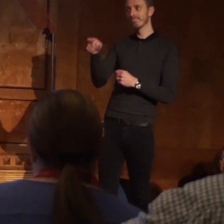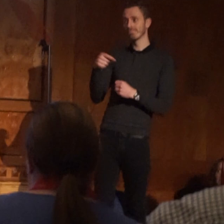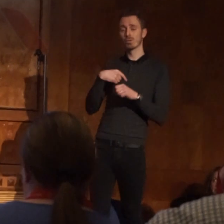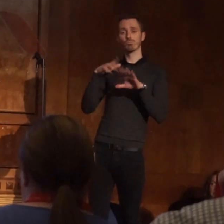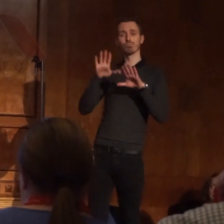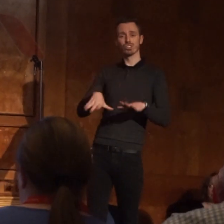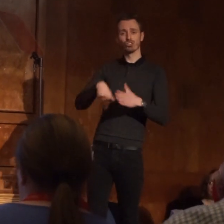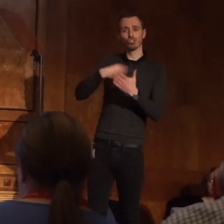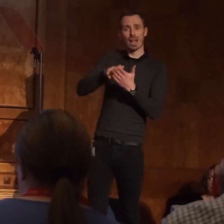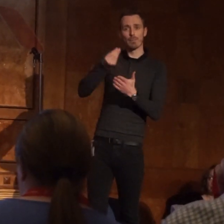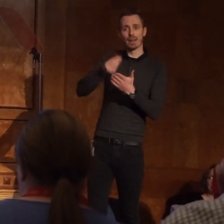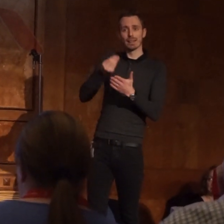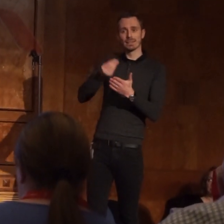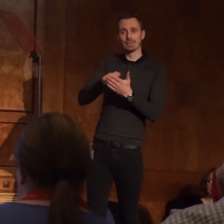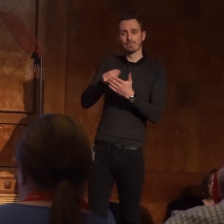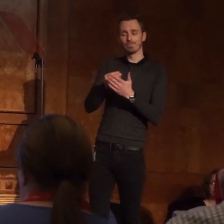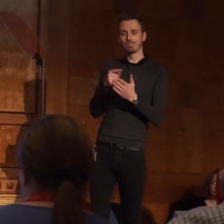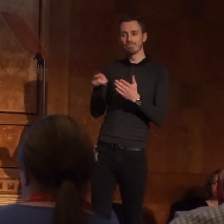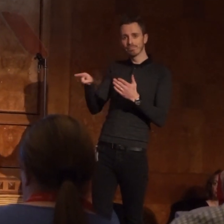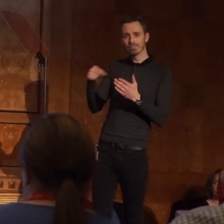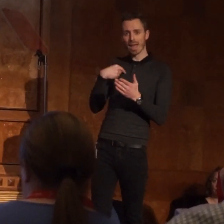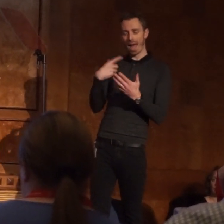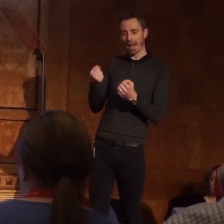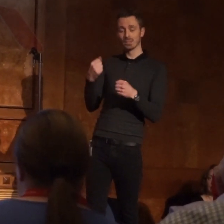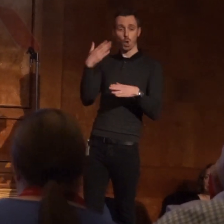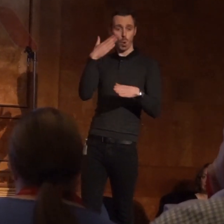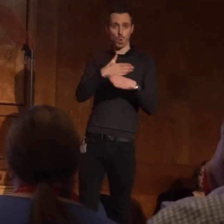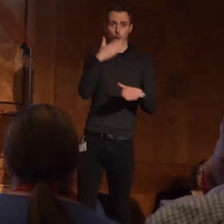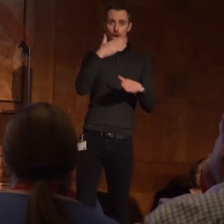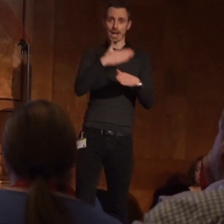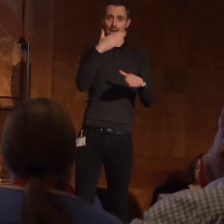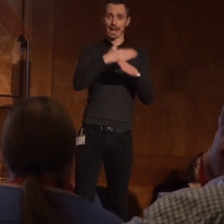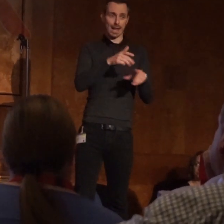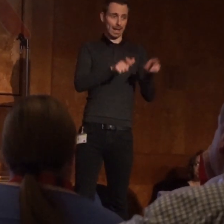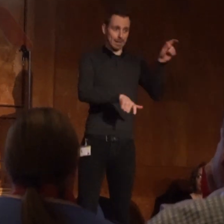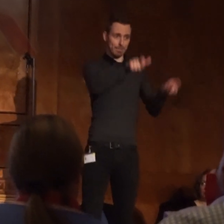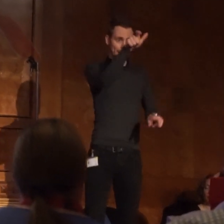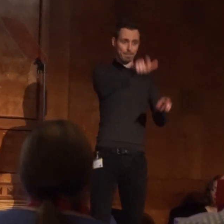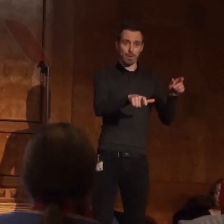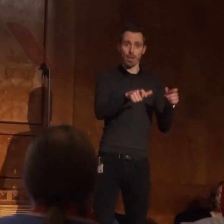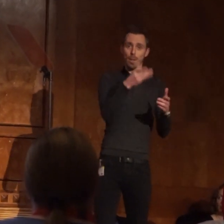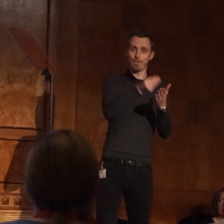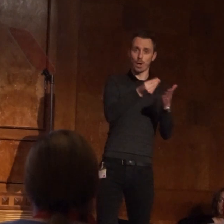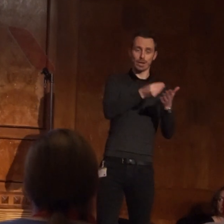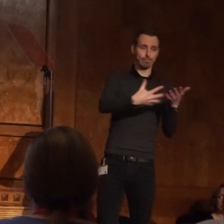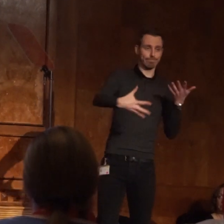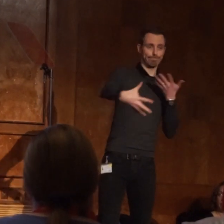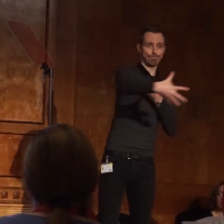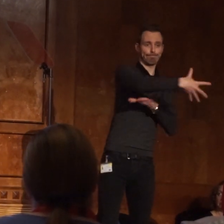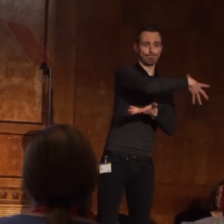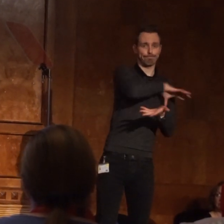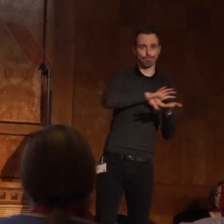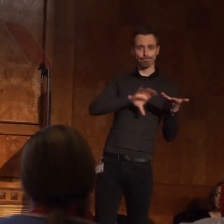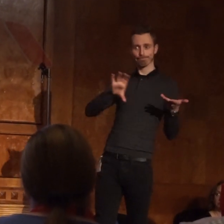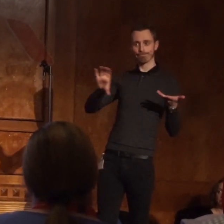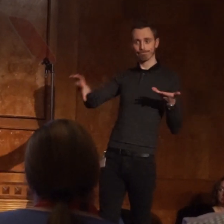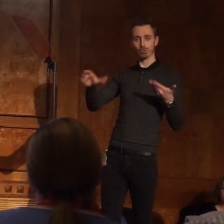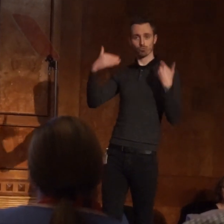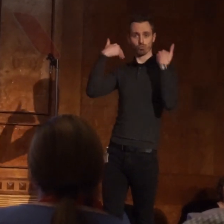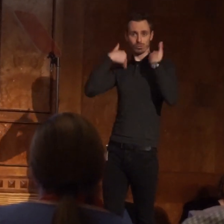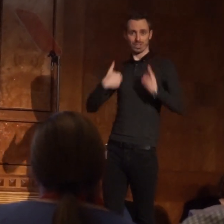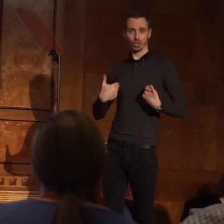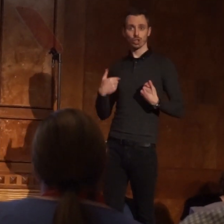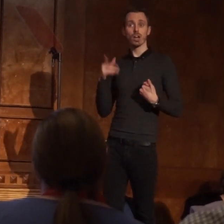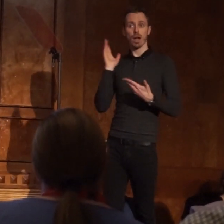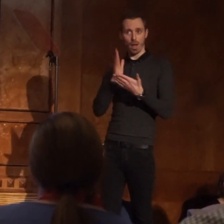only it's causing money to flow from working people into the hands of the rich, and the rich-poor divide is